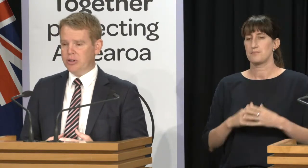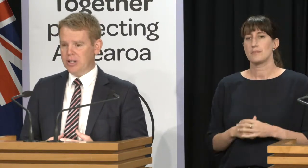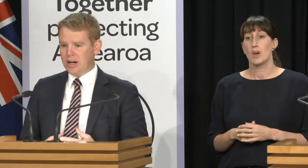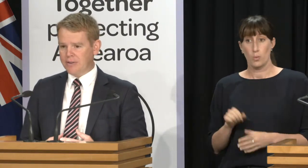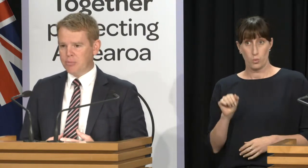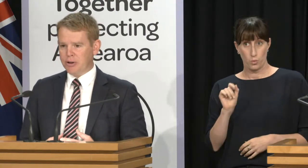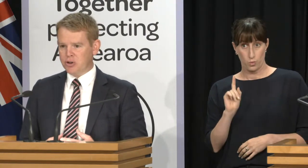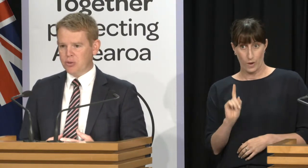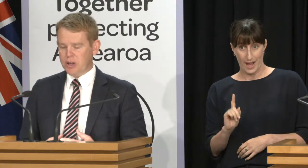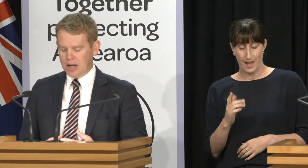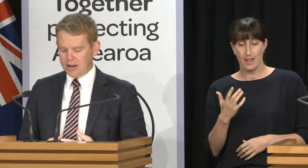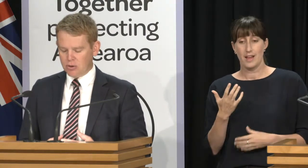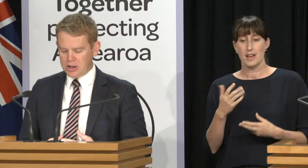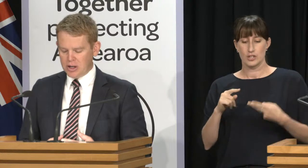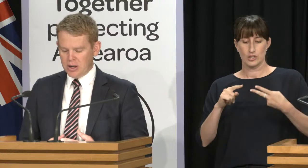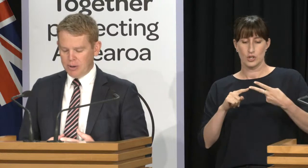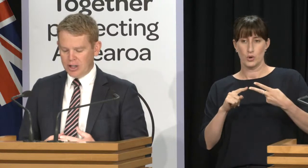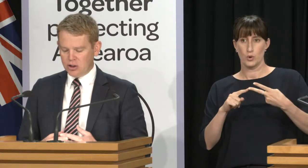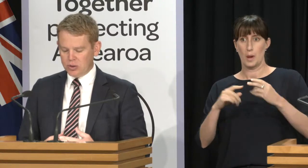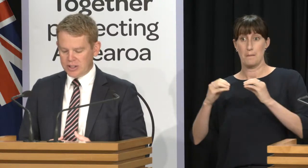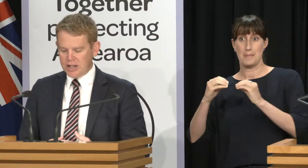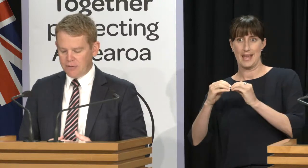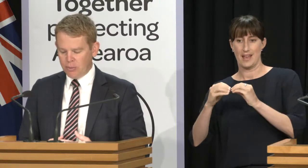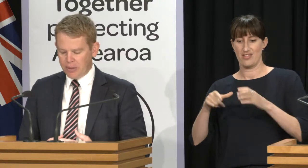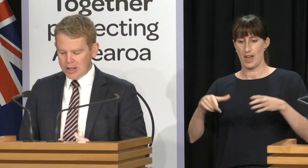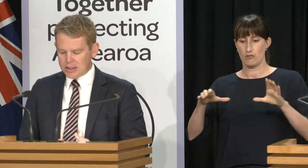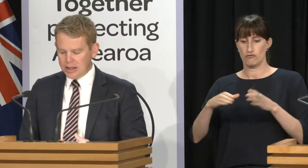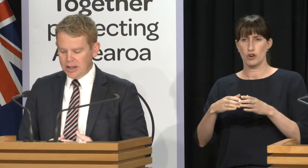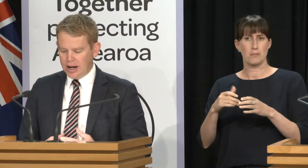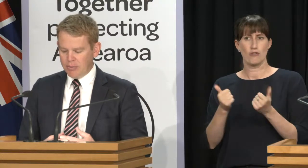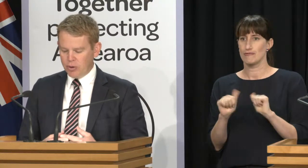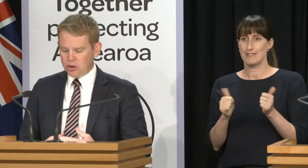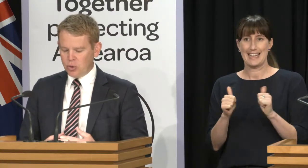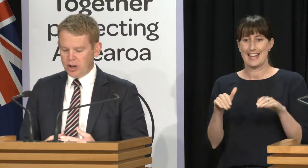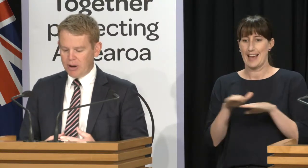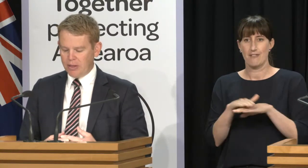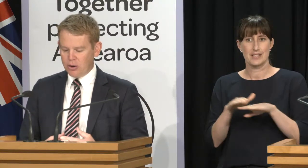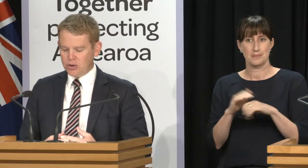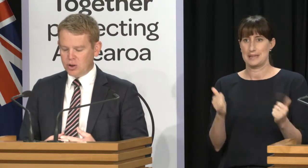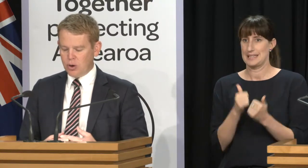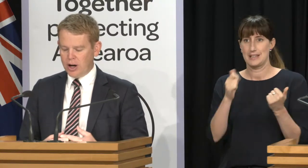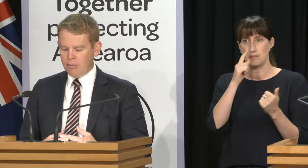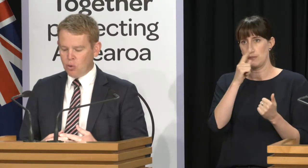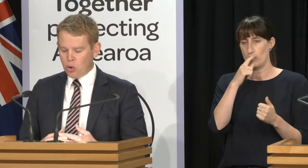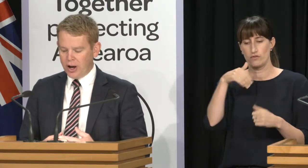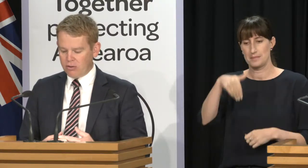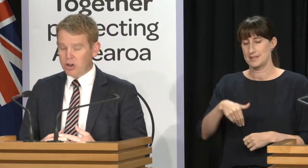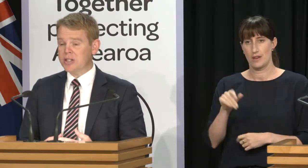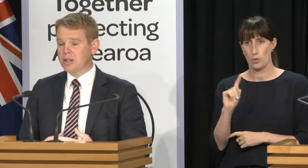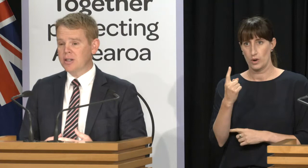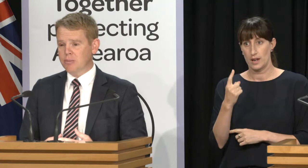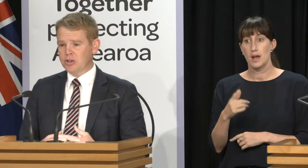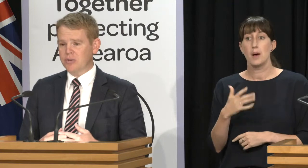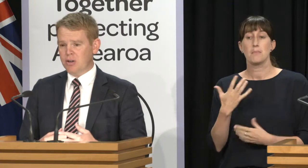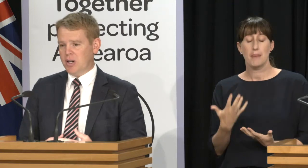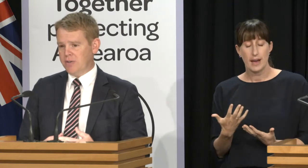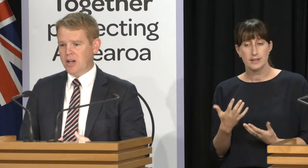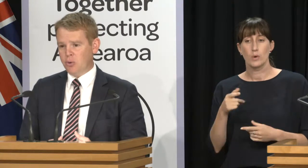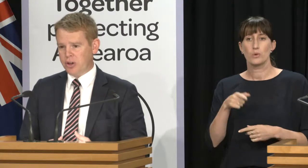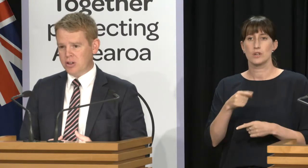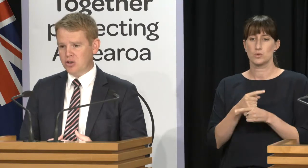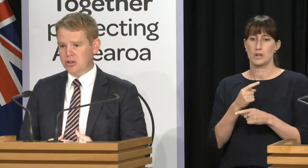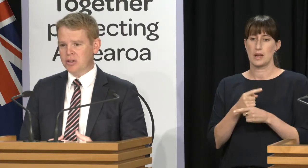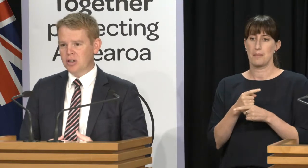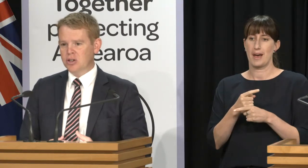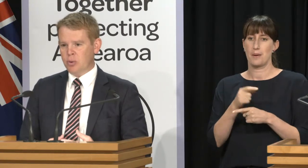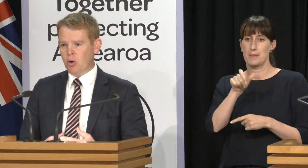Auckland community covered by the 2B category, but as you'll see from that, that we're talking about those who are more at risk because of their relevant